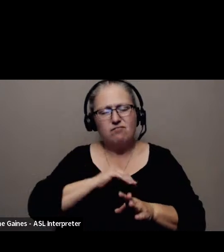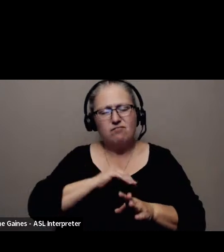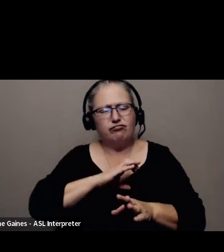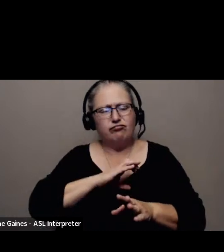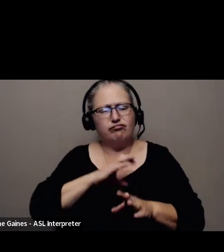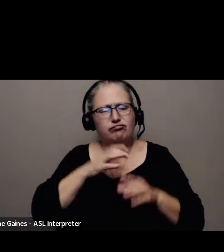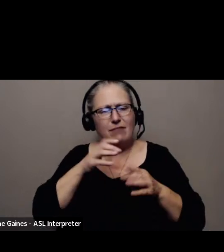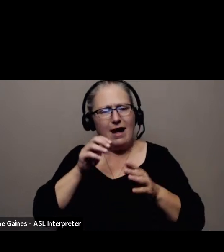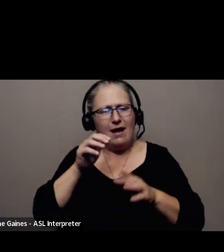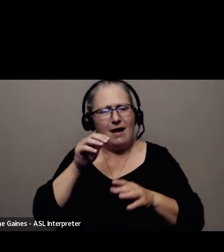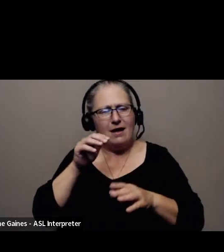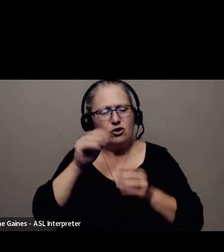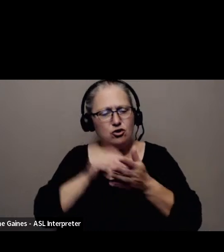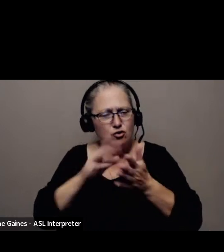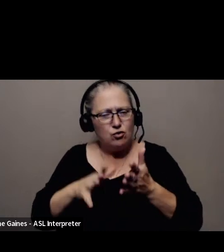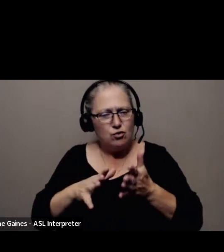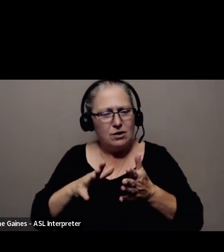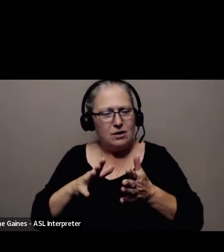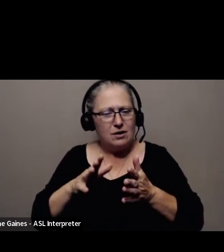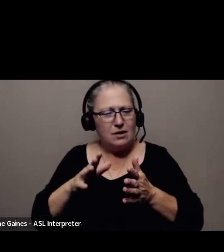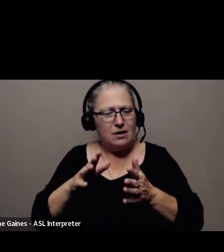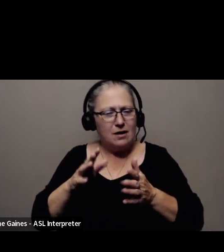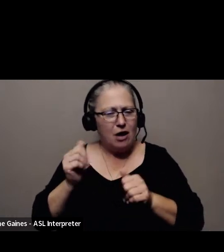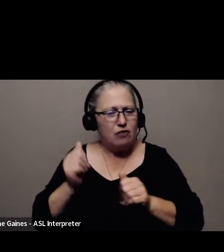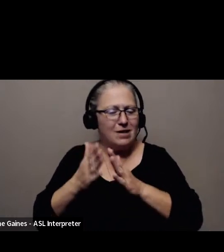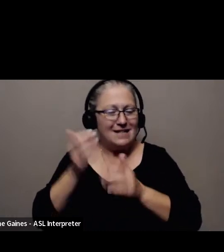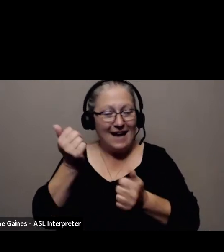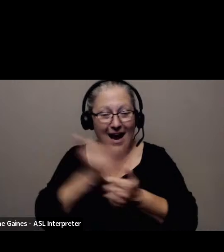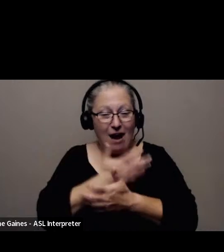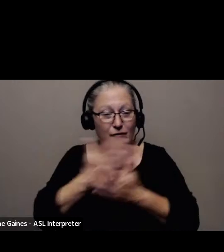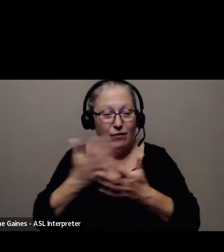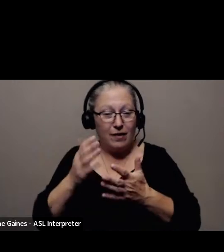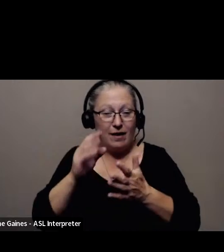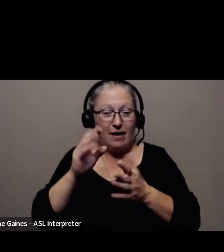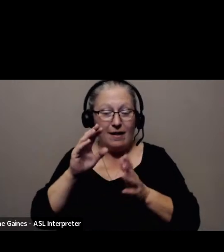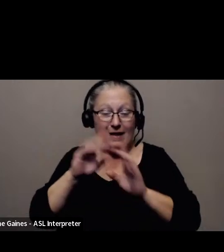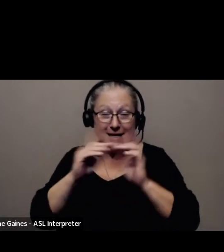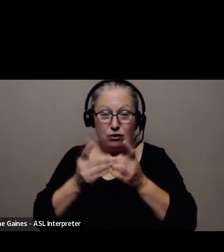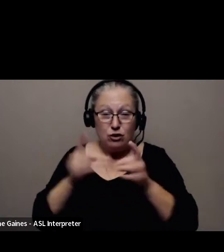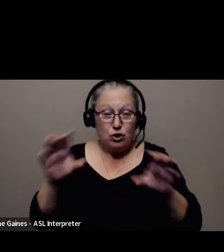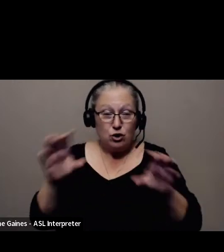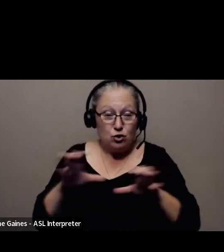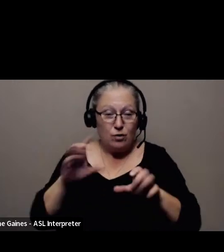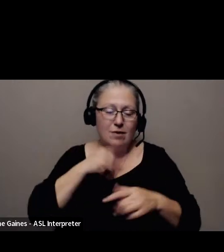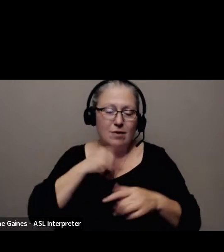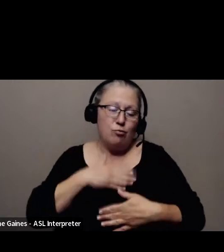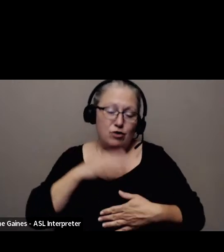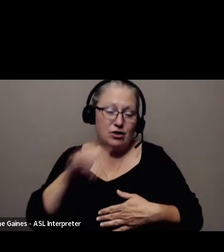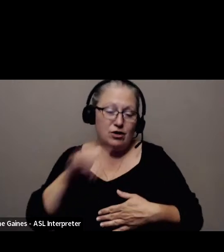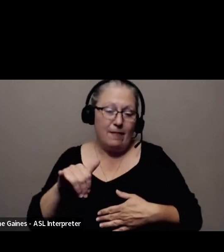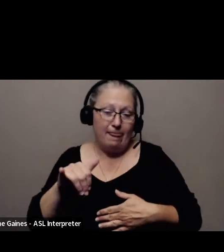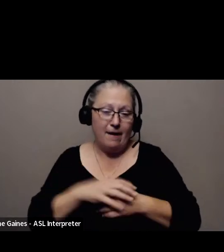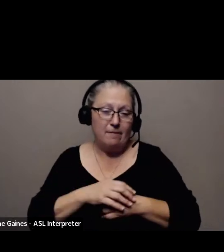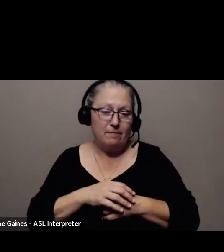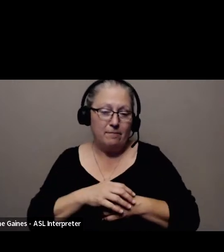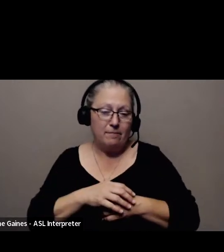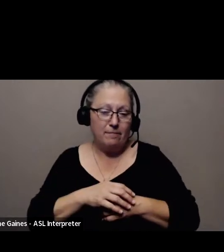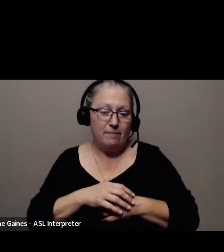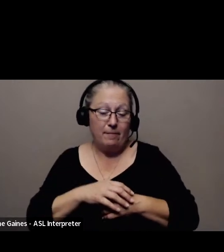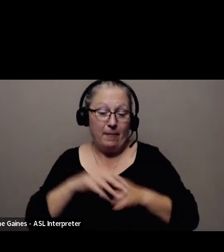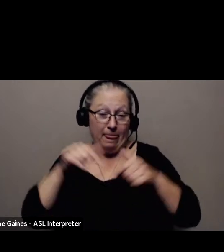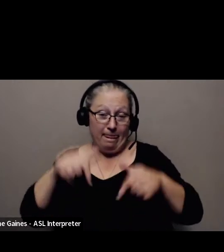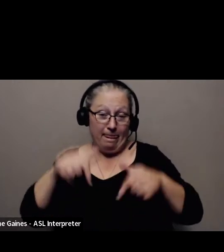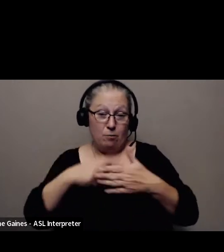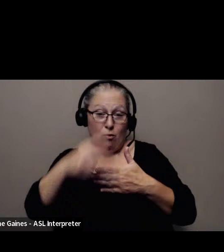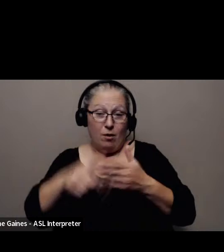where I've just seen everything that the district is doing, and I really appreciate it. But this